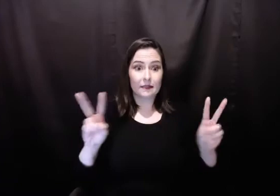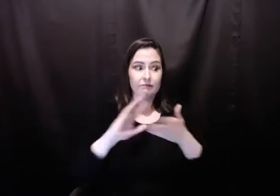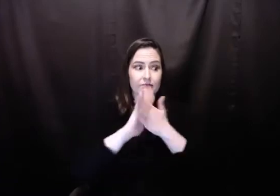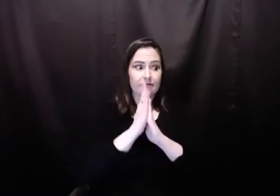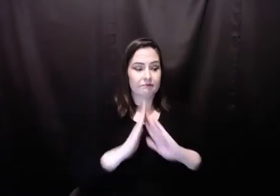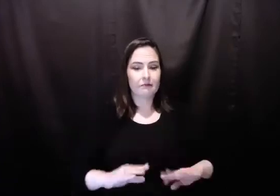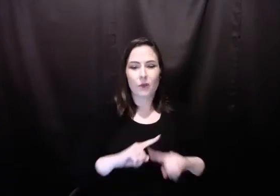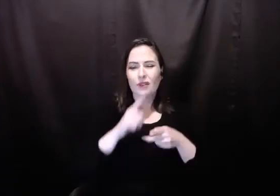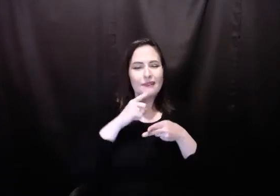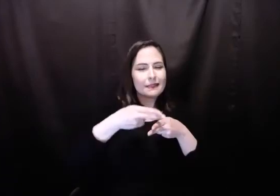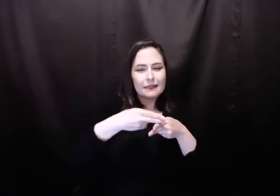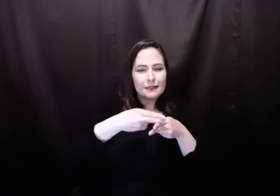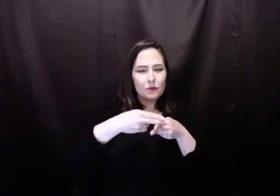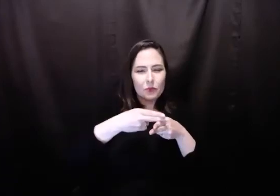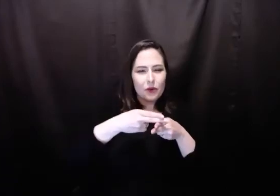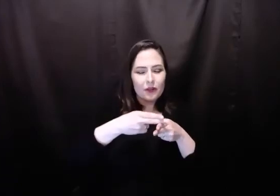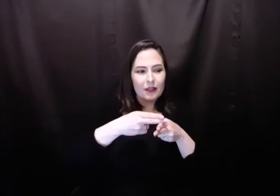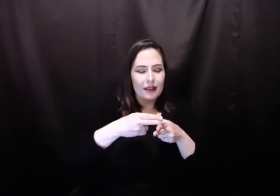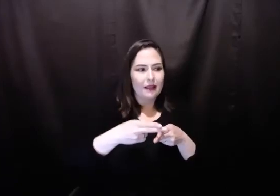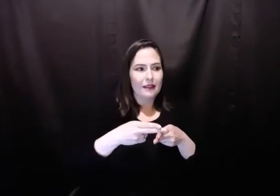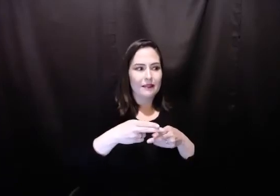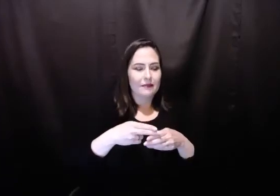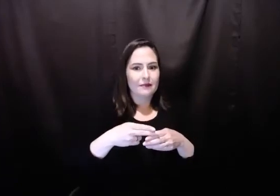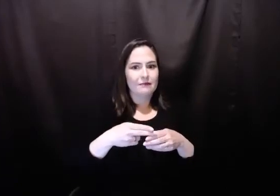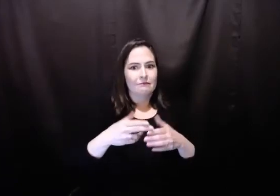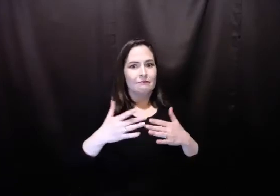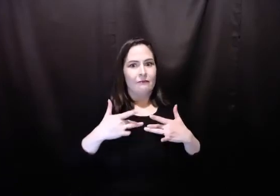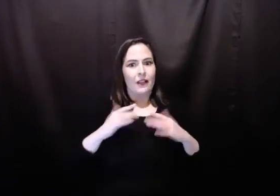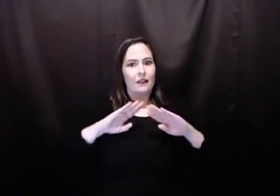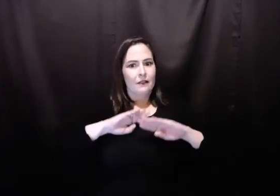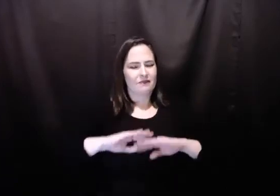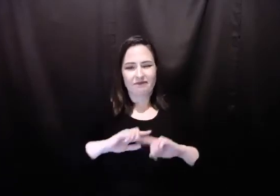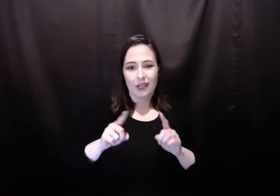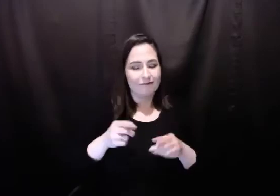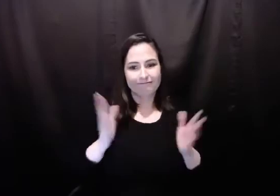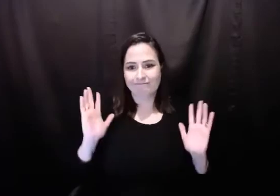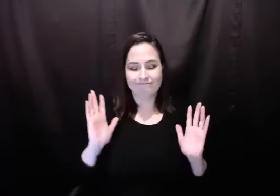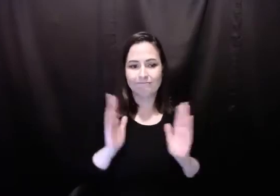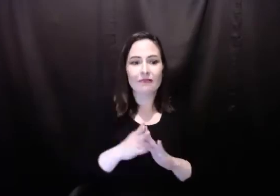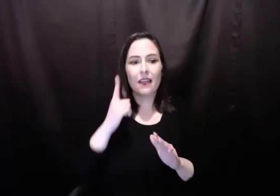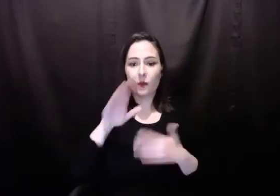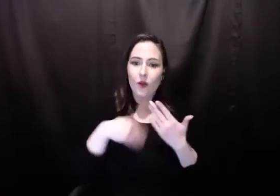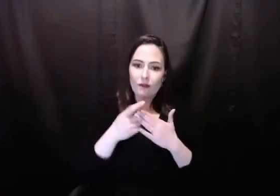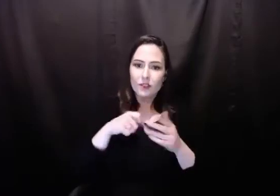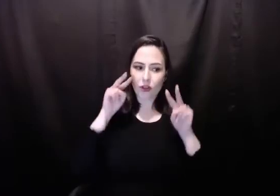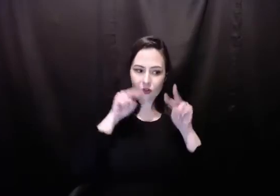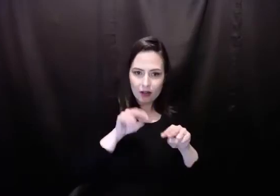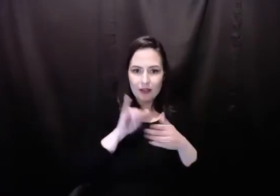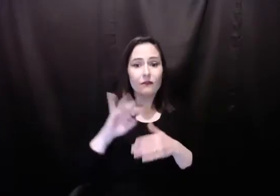that's why the fourth and the fifth step are so critical. Because how many of us know people who have left